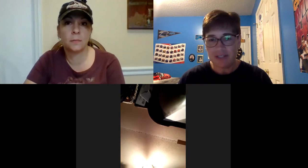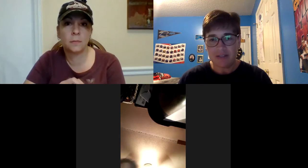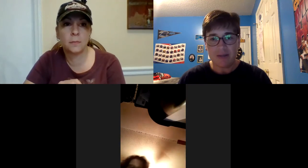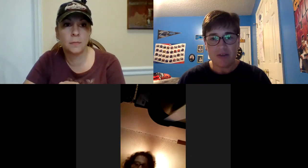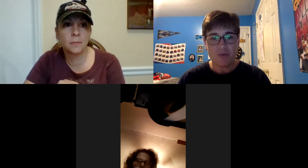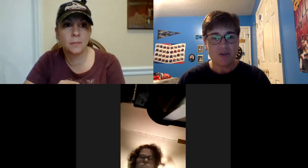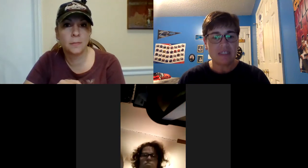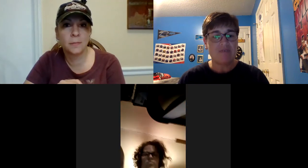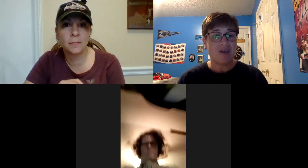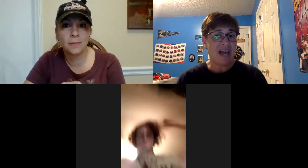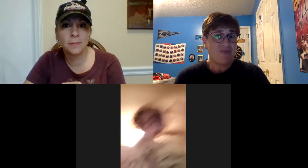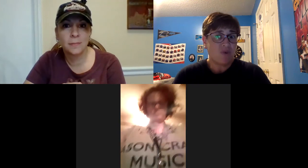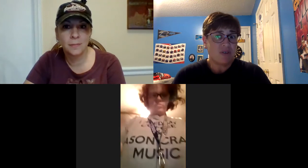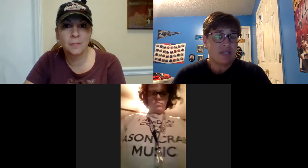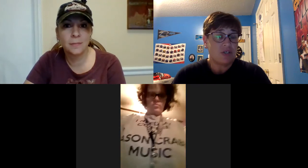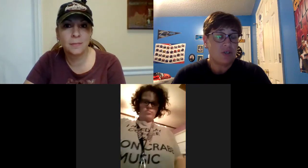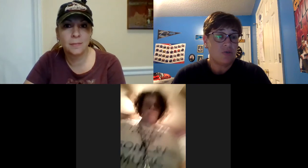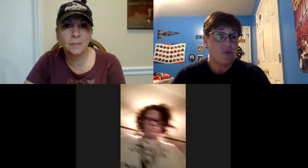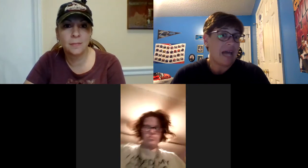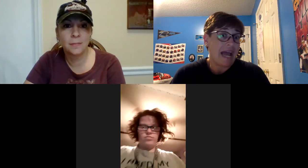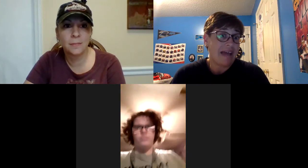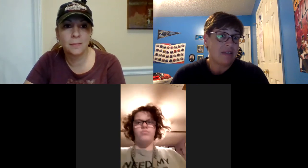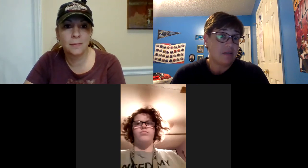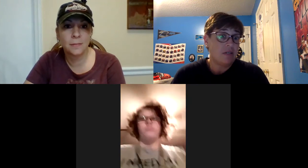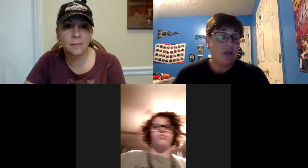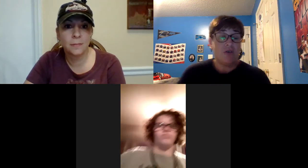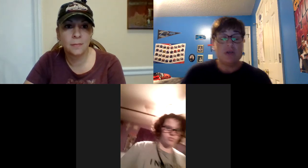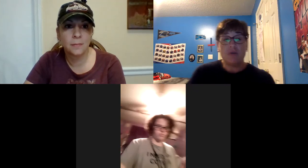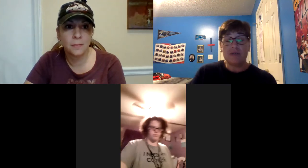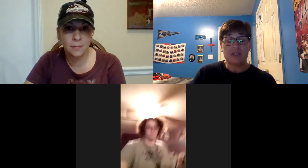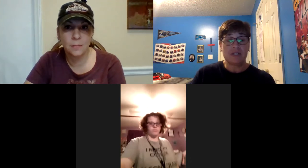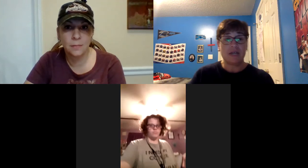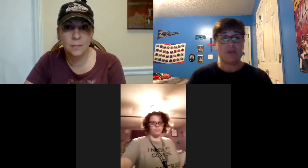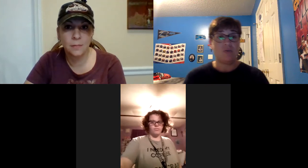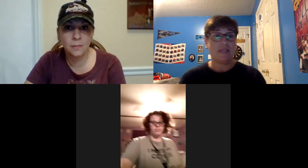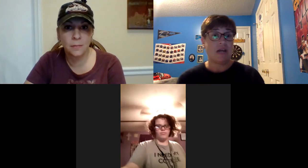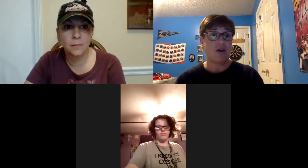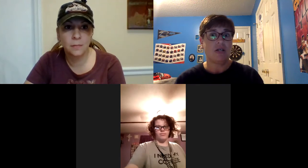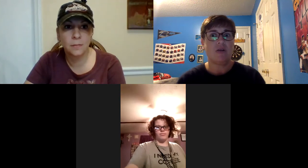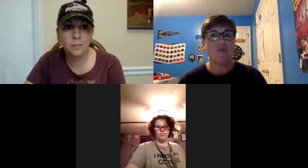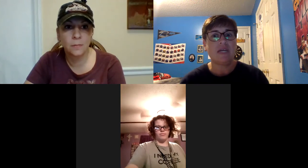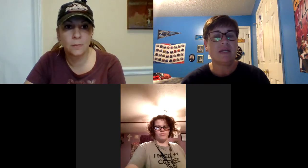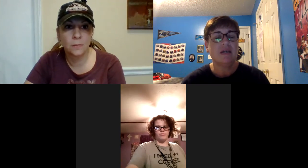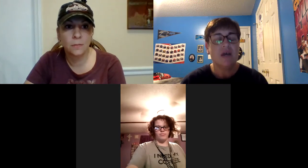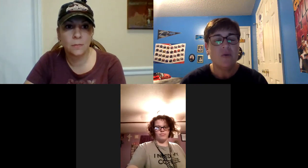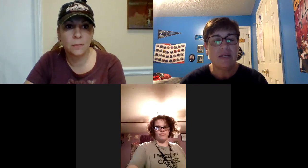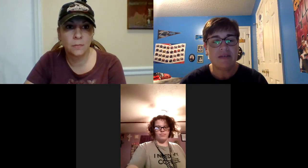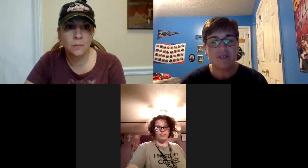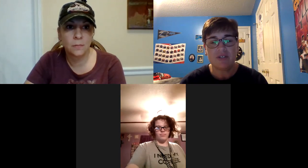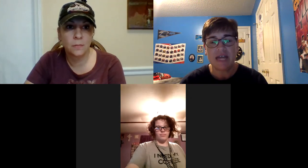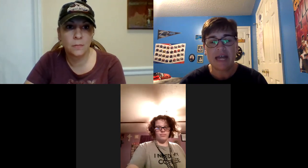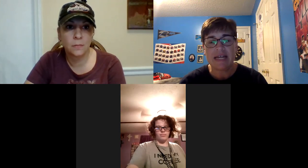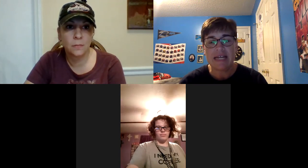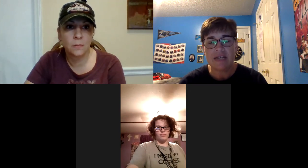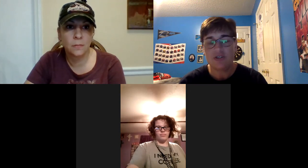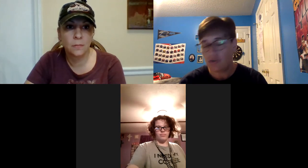over some other words. And if y'all have words that you want to ask, and you want me just to tell you what they are, we can definitely